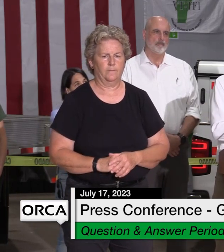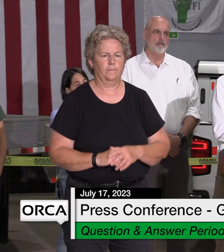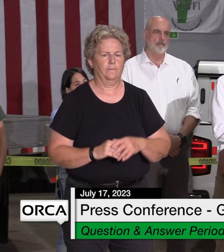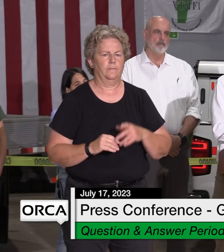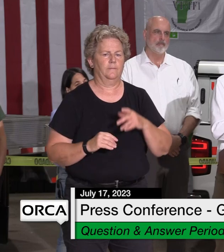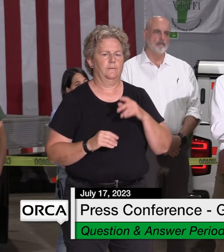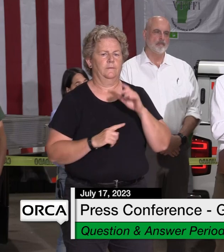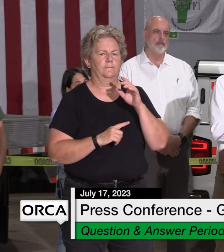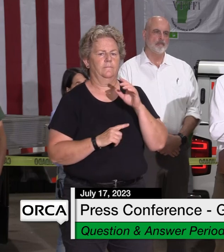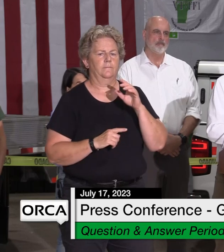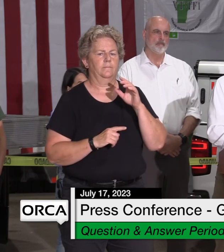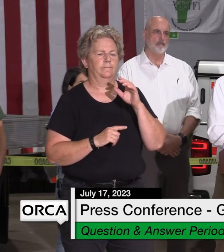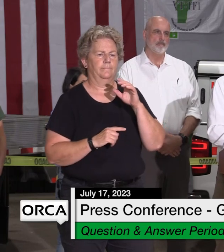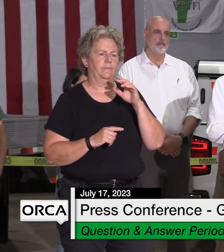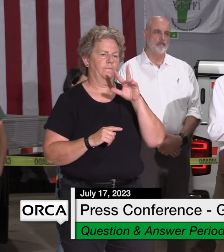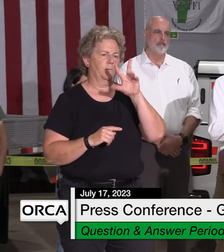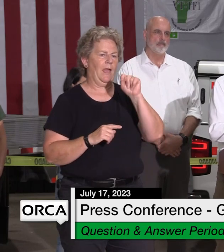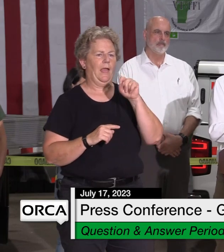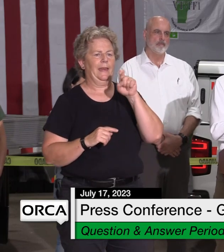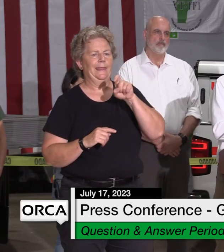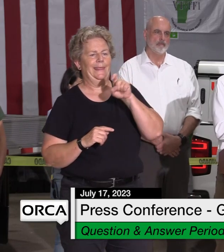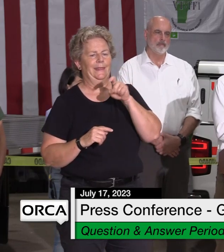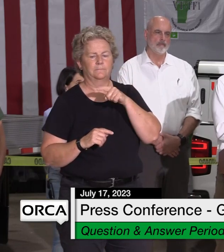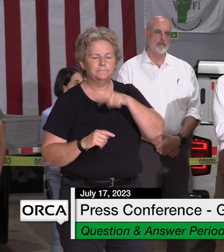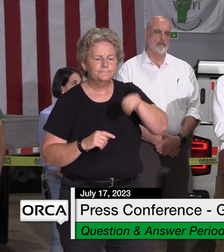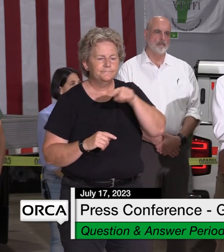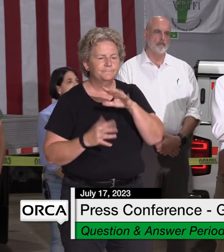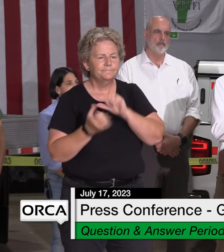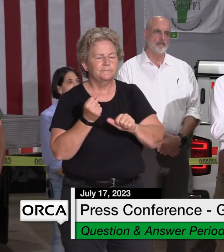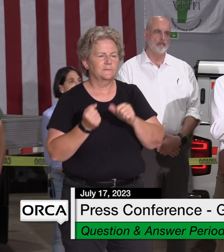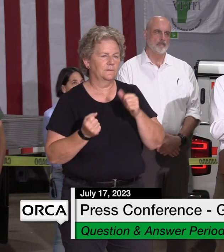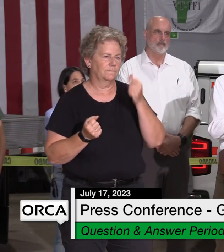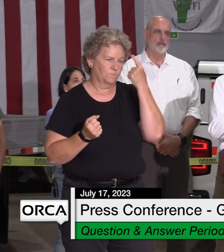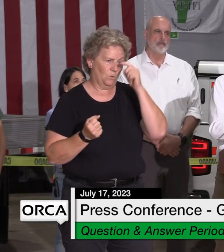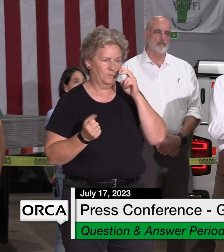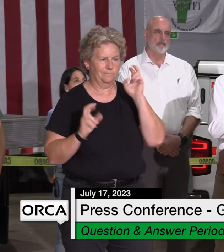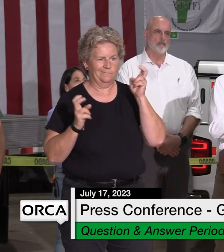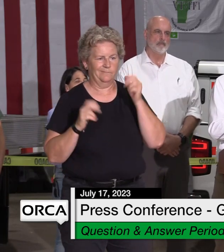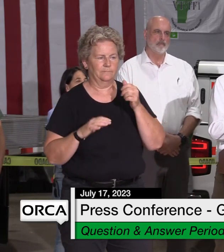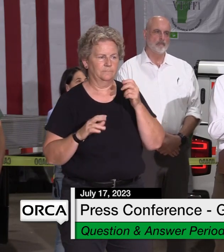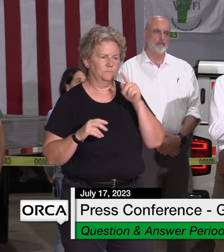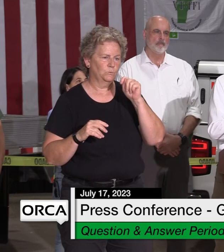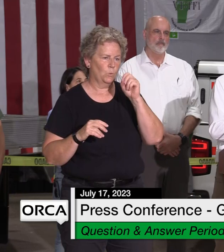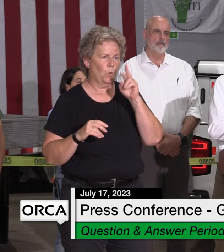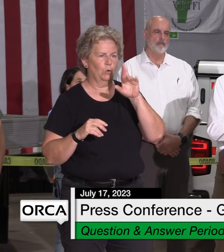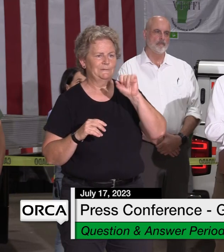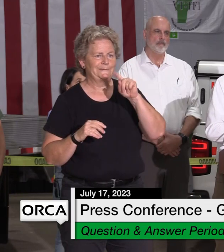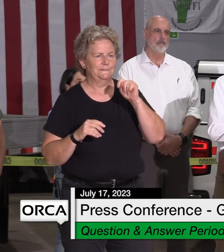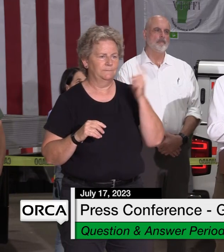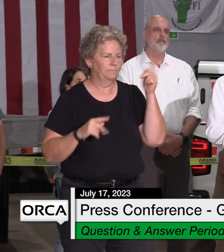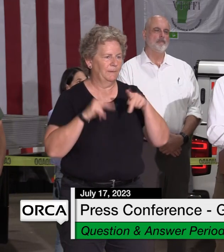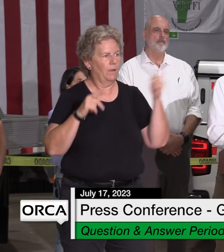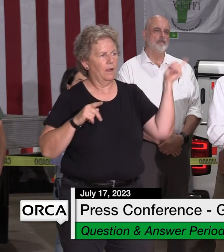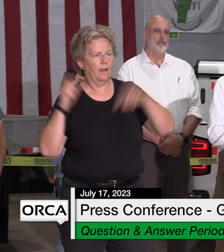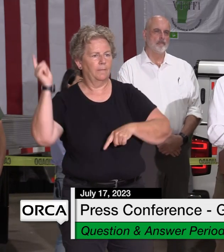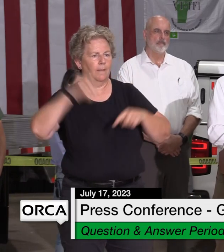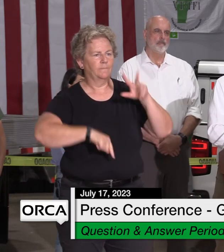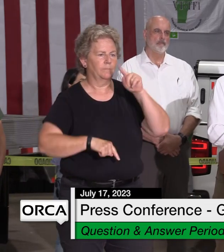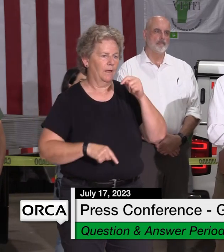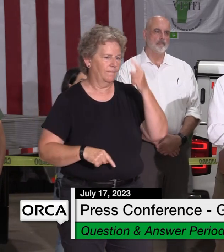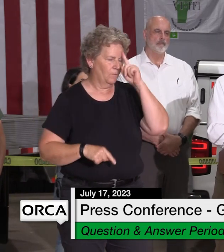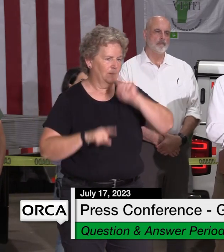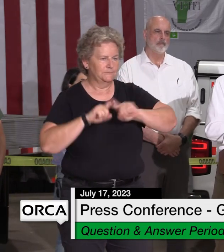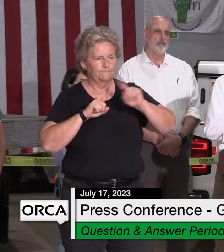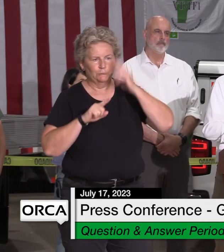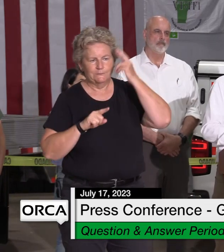And sometimes that means racial equity. Sometimes that means making sure rural areas or economically underserved areas are being taken care